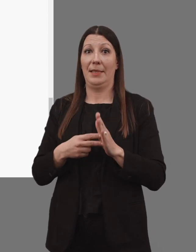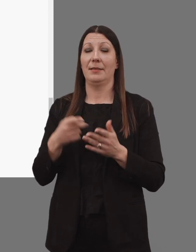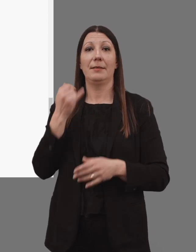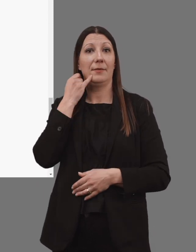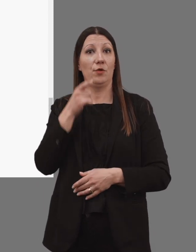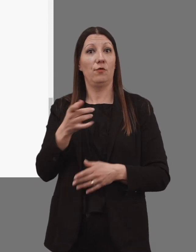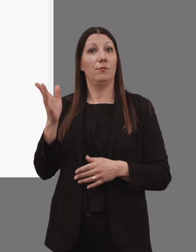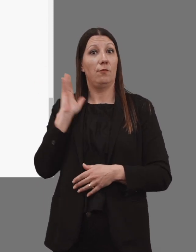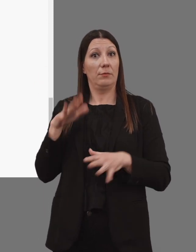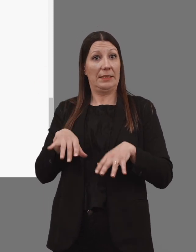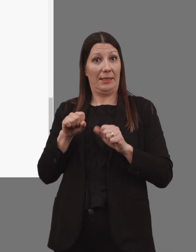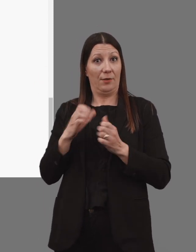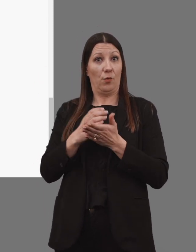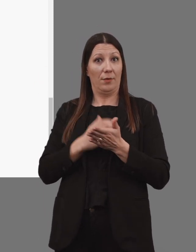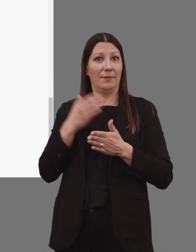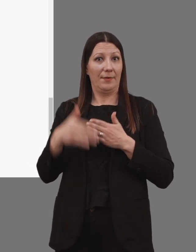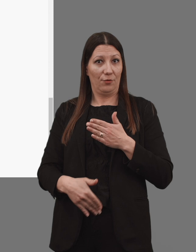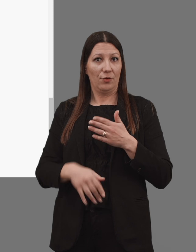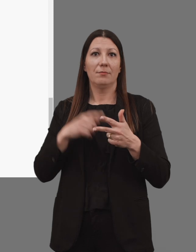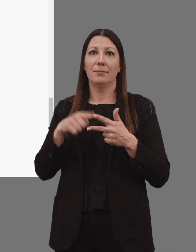be taking in the future.